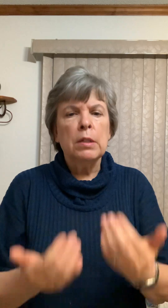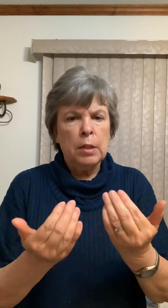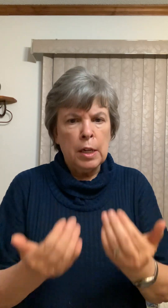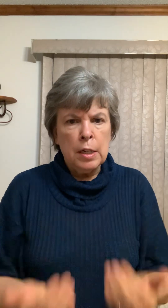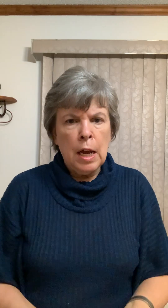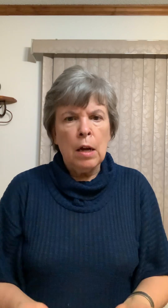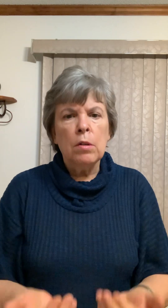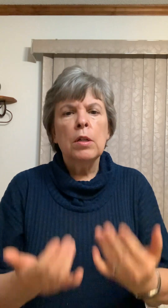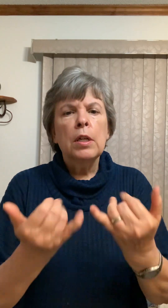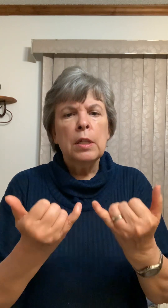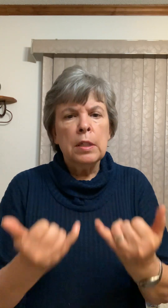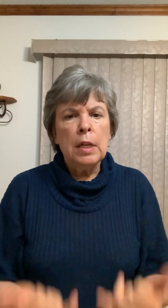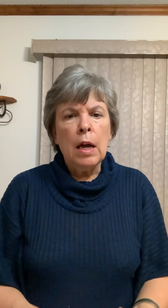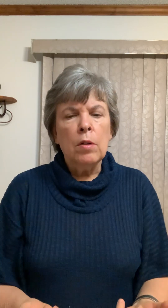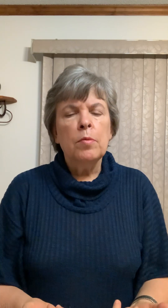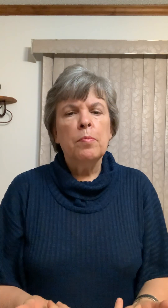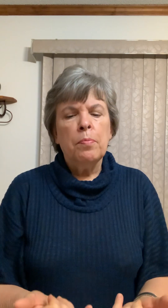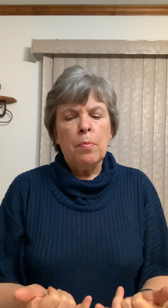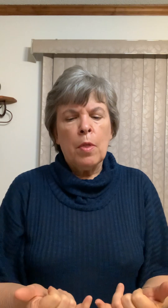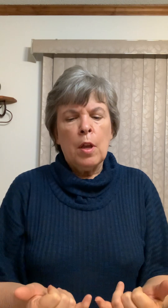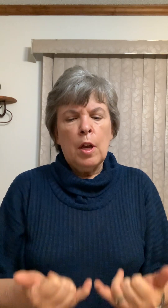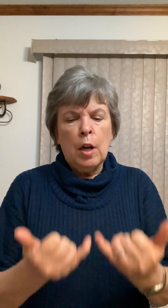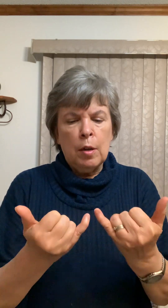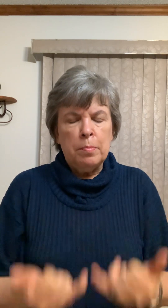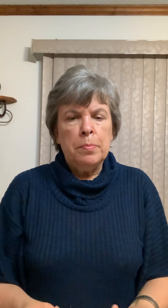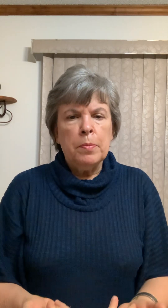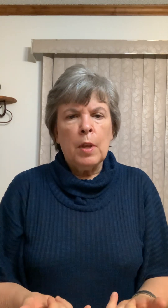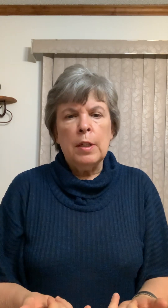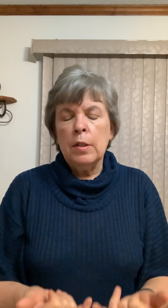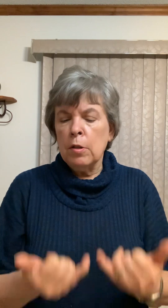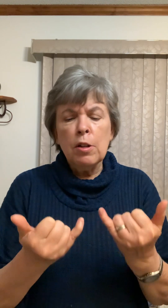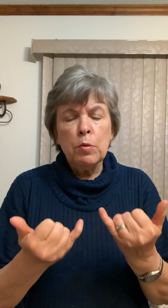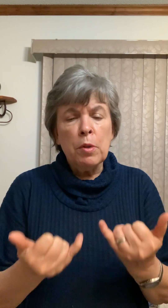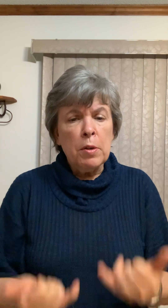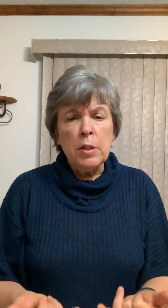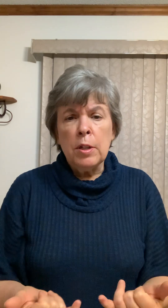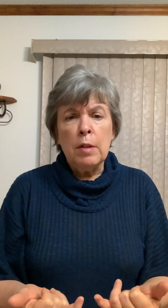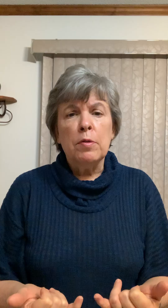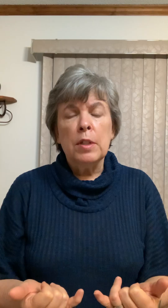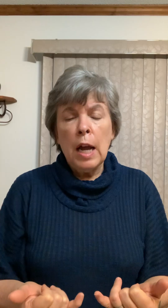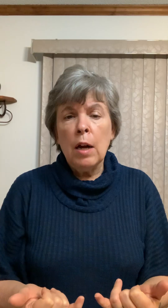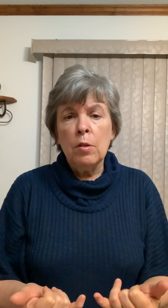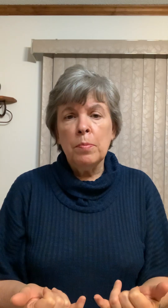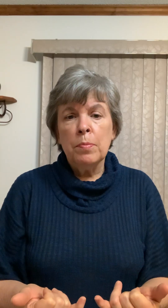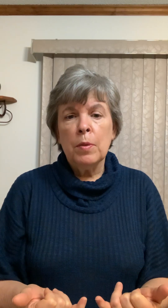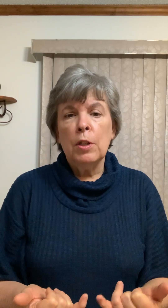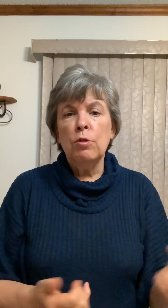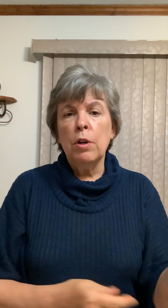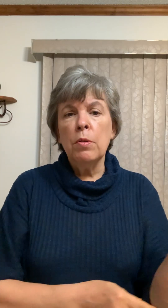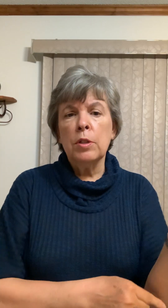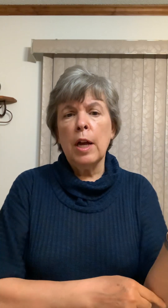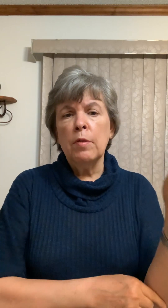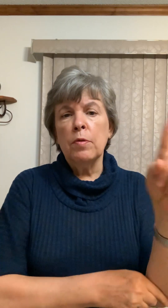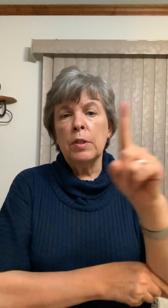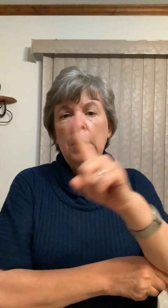like now, now. And as long as we're learning the sign for now, and you know the sign for